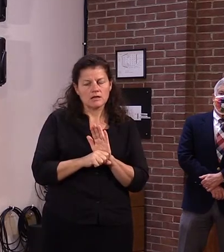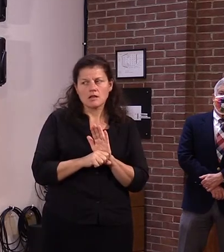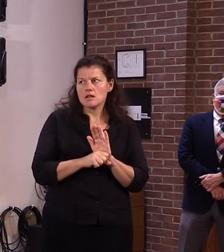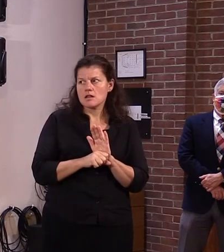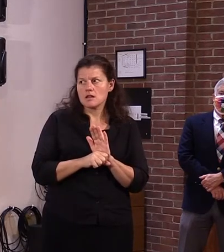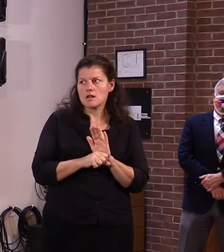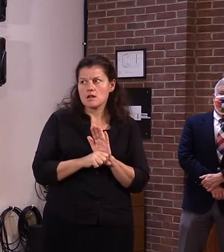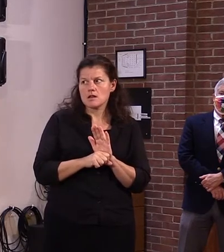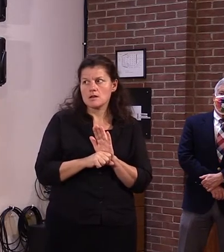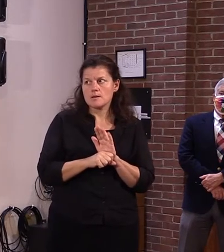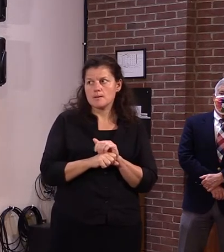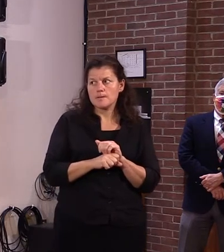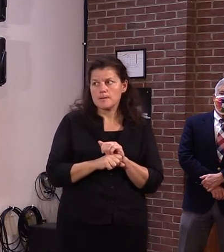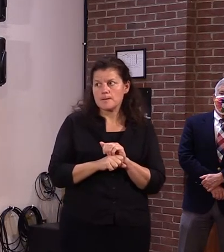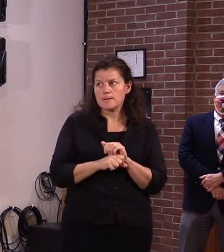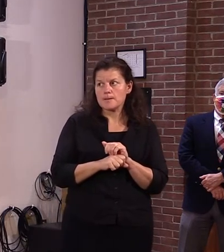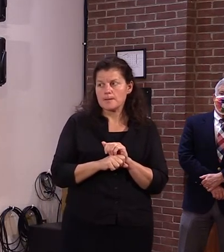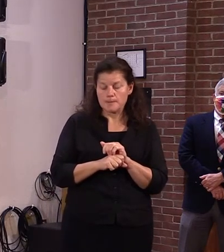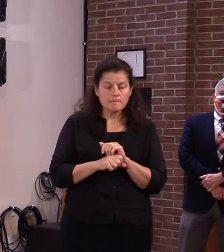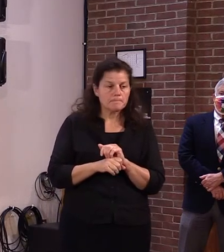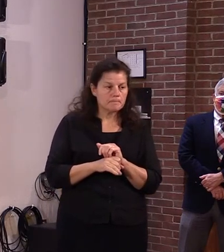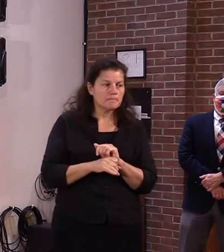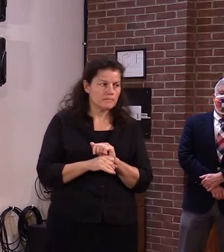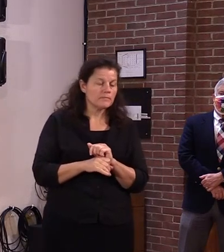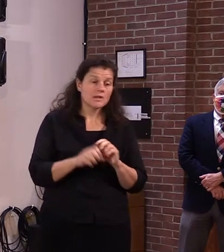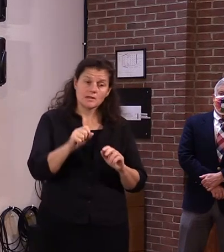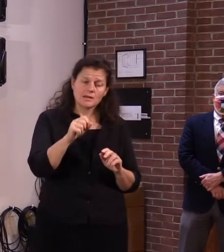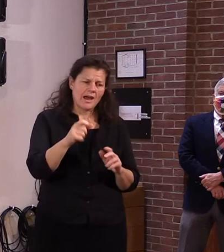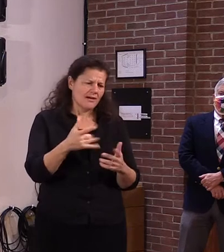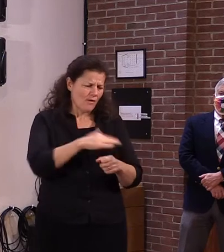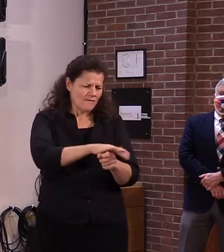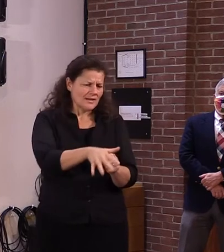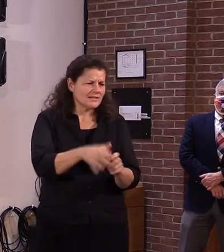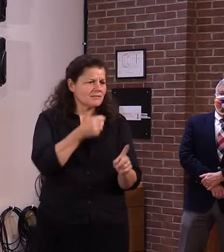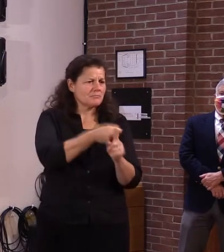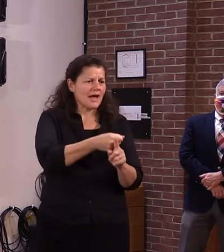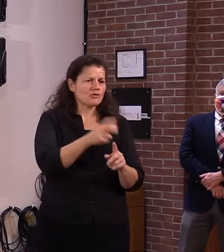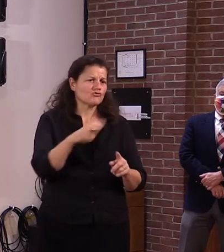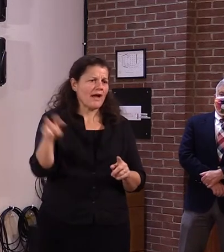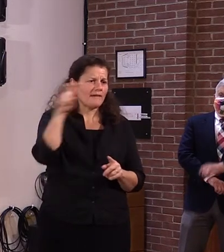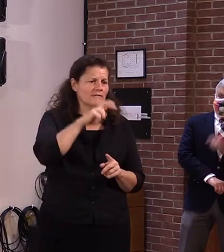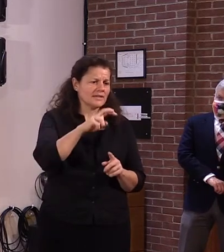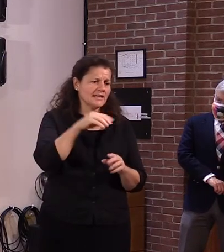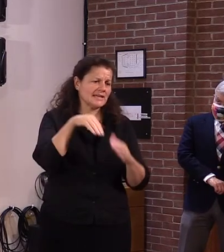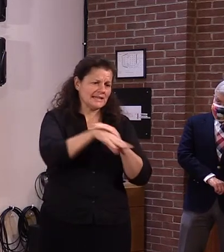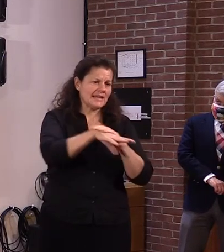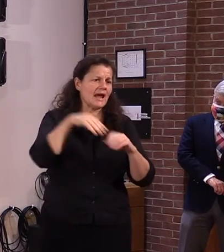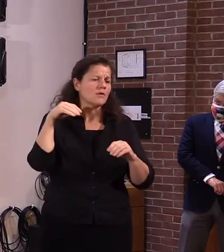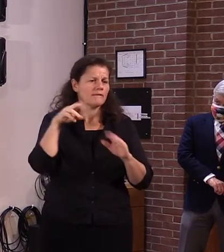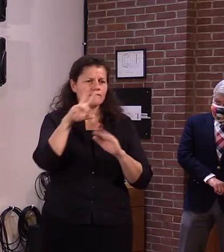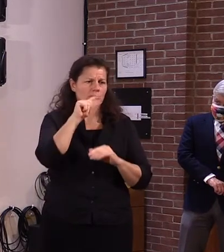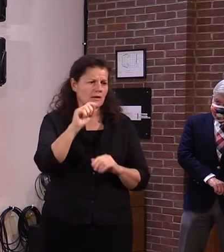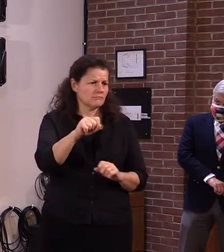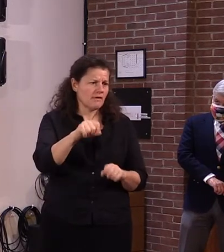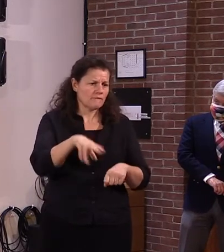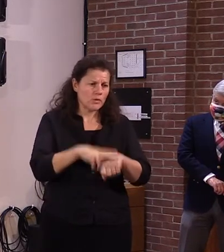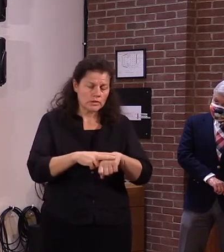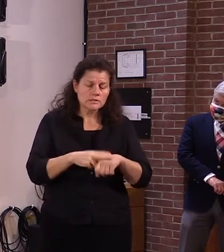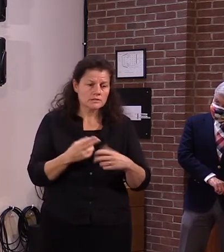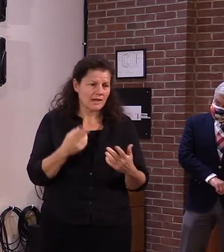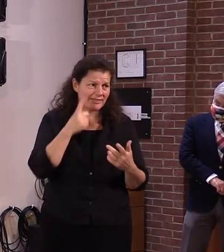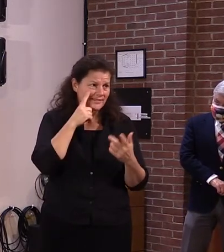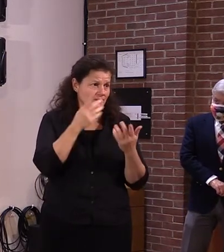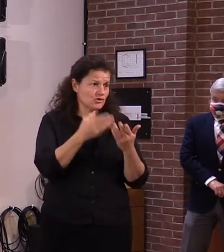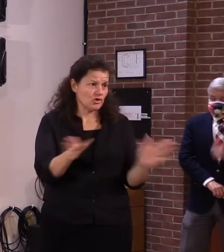How is that? Yeah, it obviously has affected travel in and out of the state. I think in